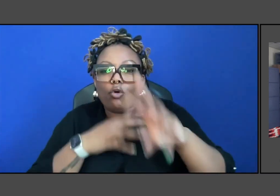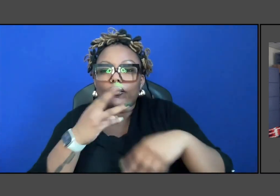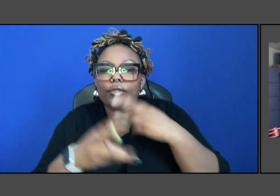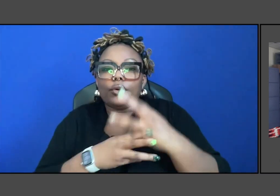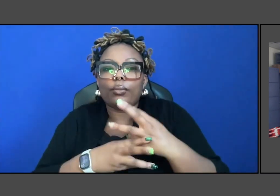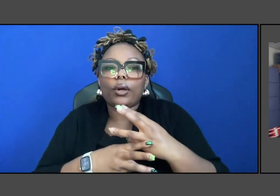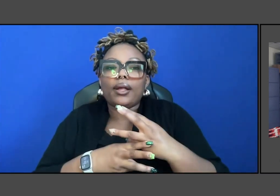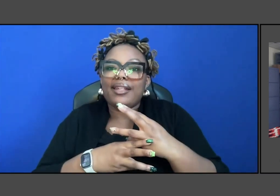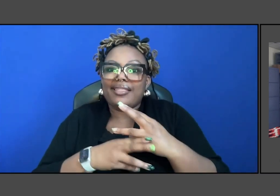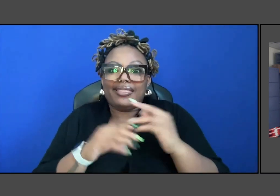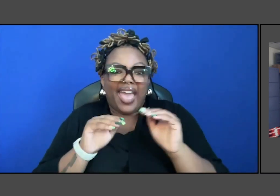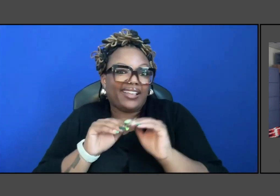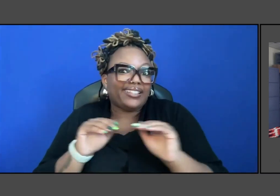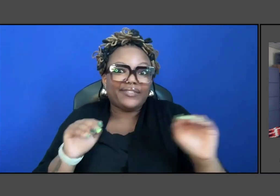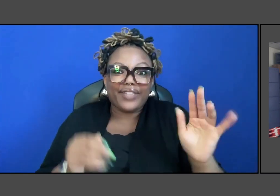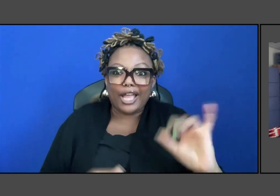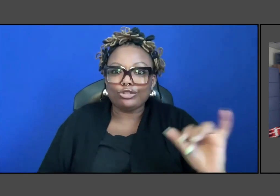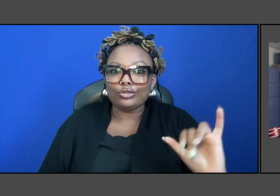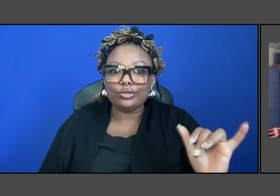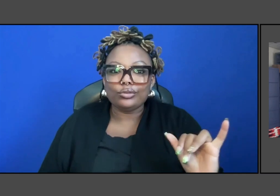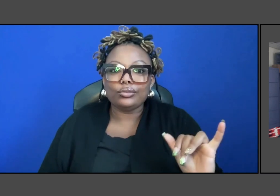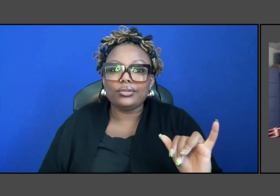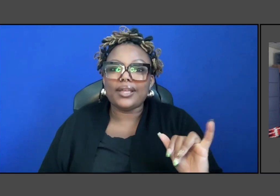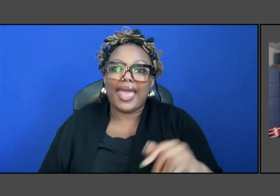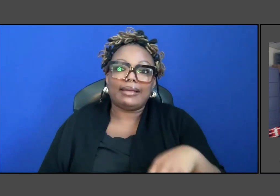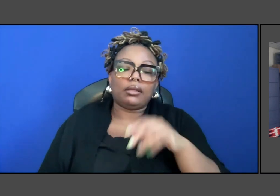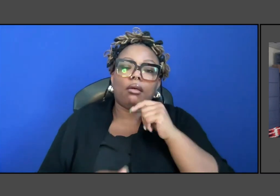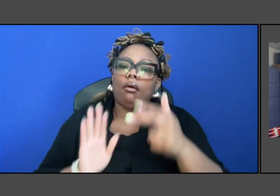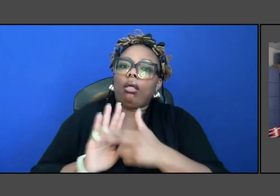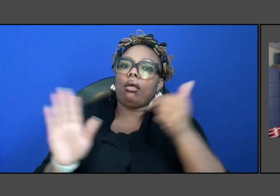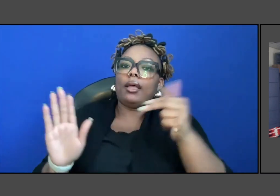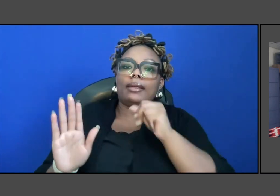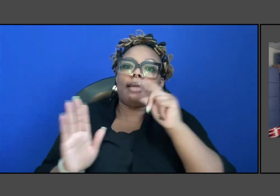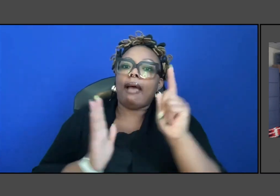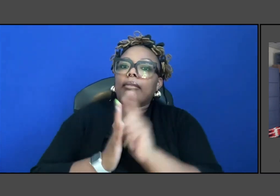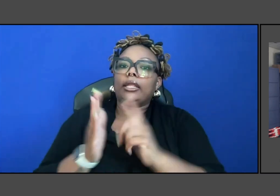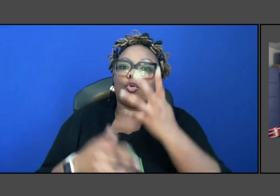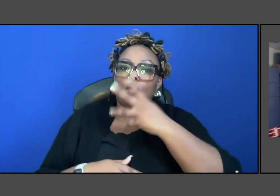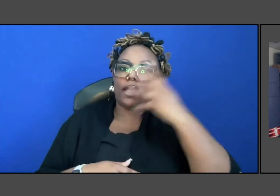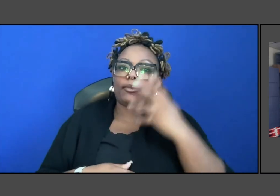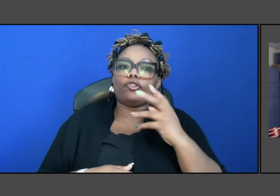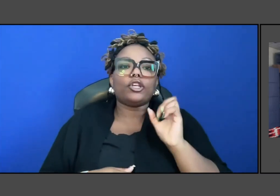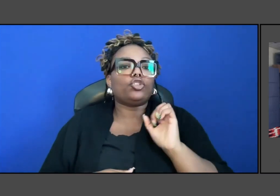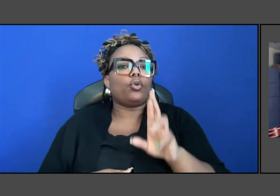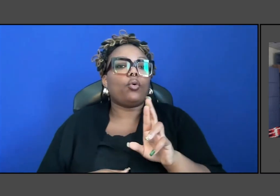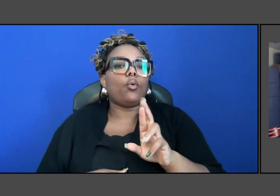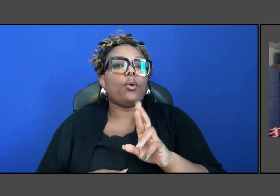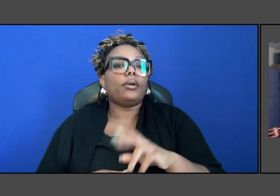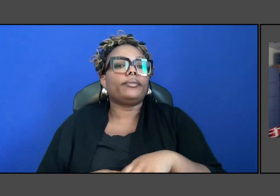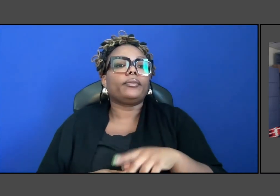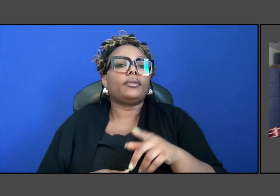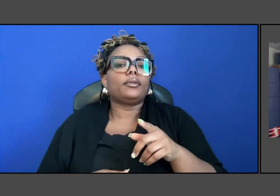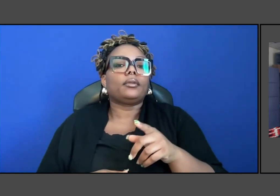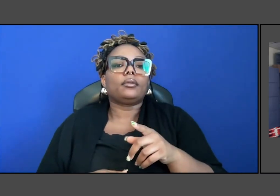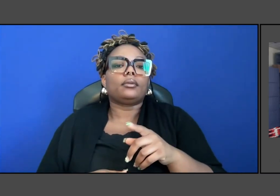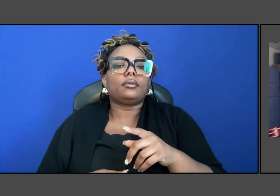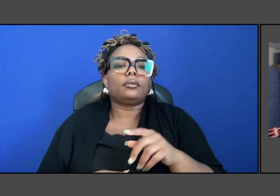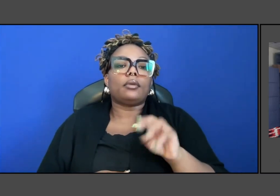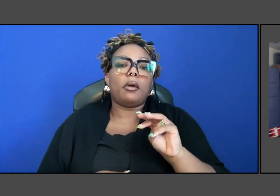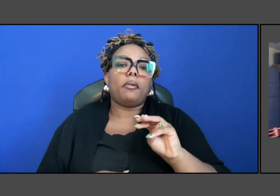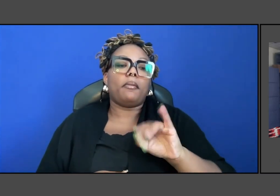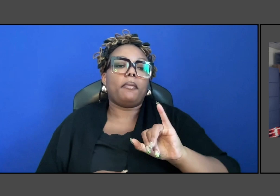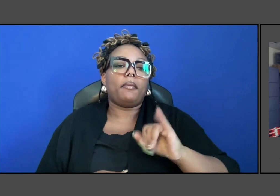as illegal immigration, or just migrants, with of course a lot of other pejorative terms that people are